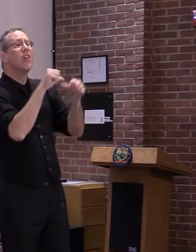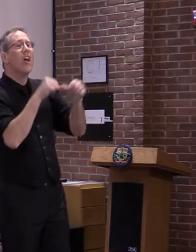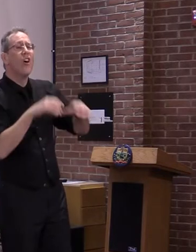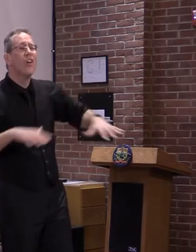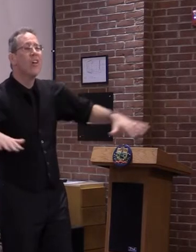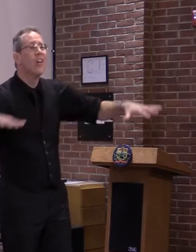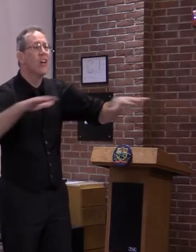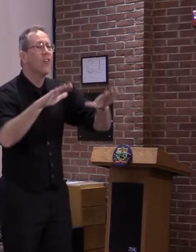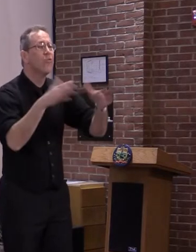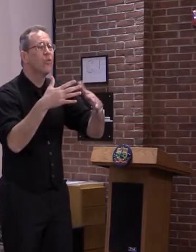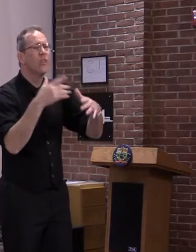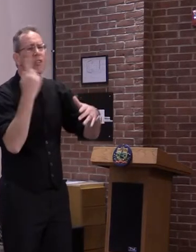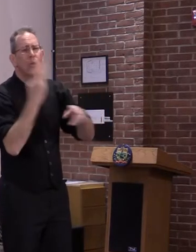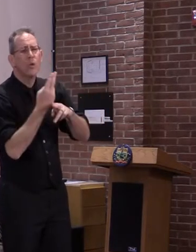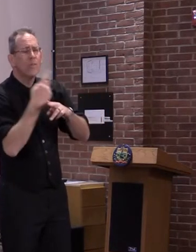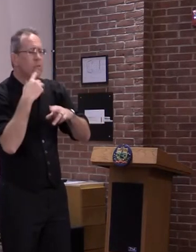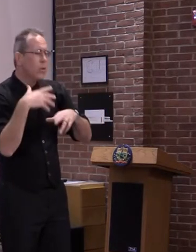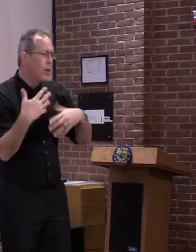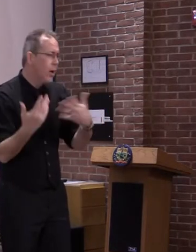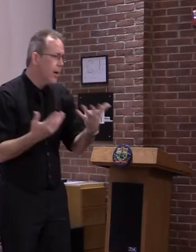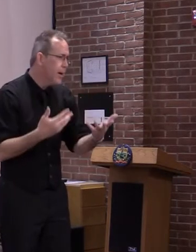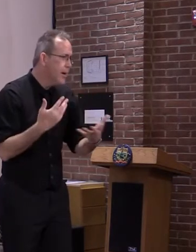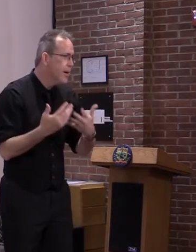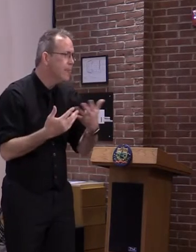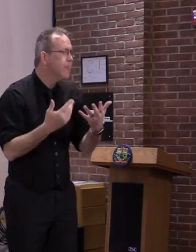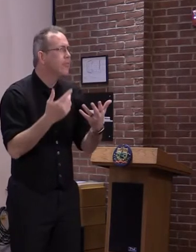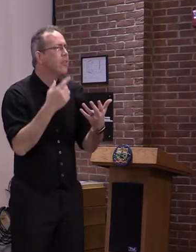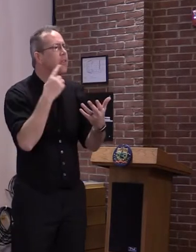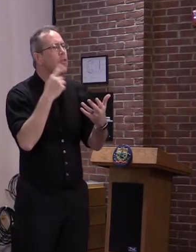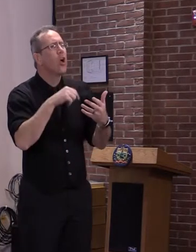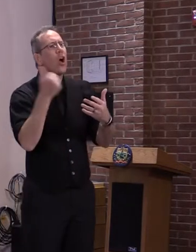rooms, I believe. So they're actually building a new cafeteria.